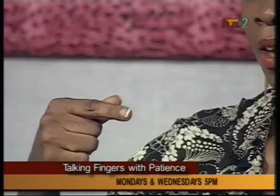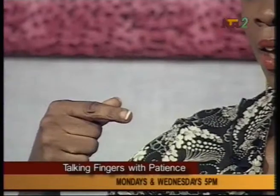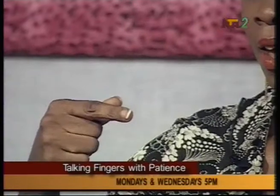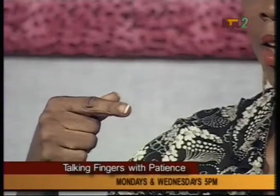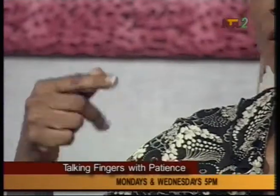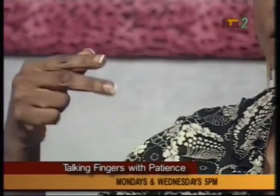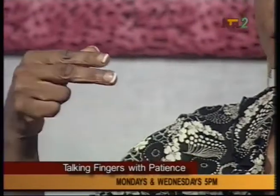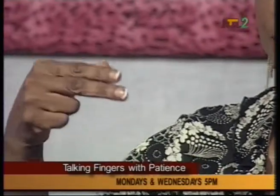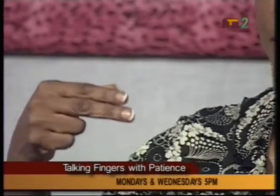H,